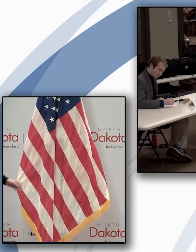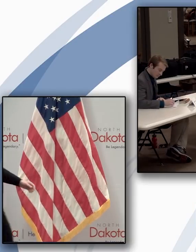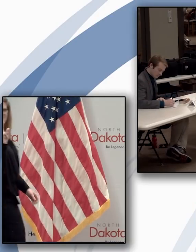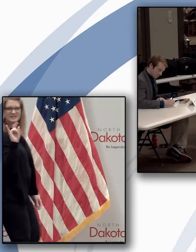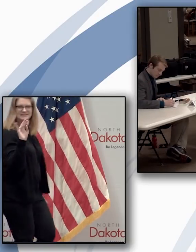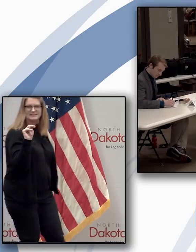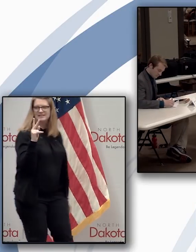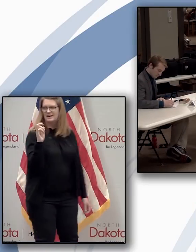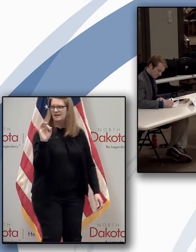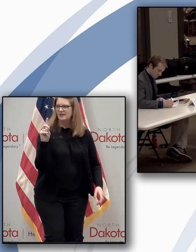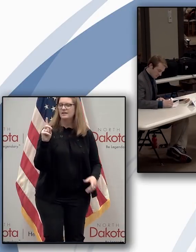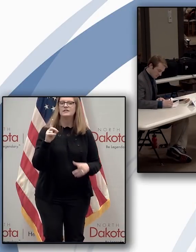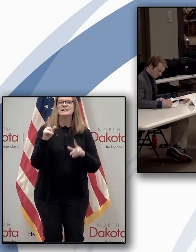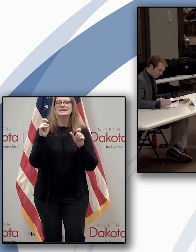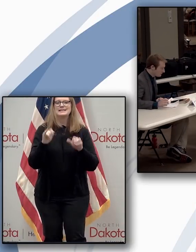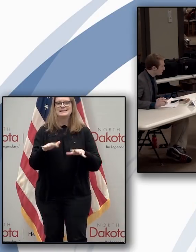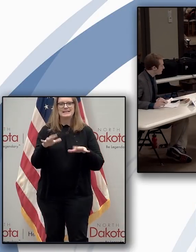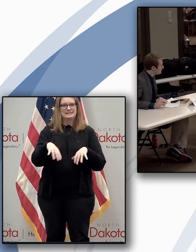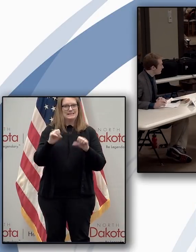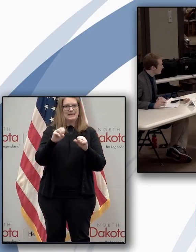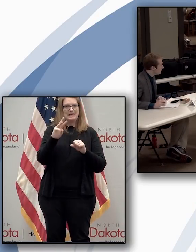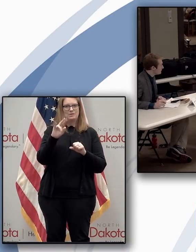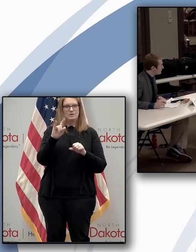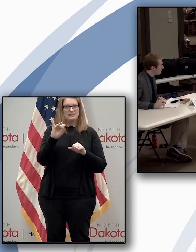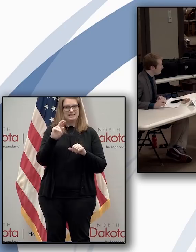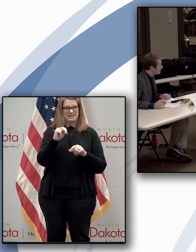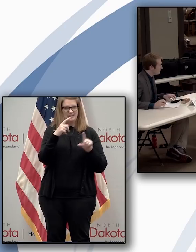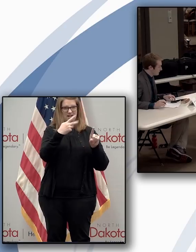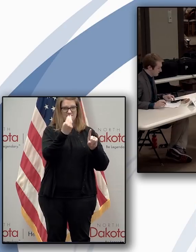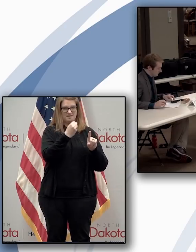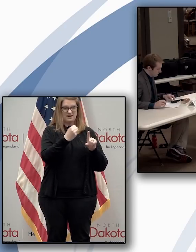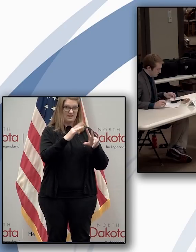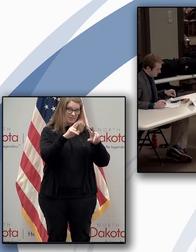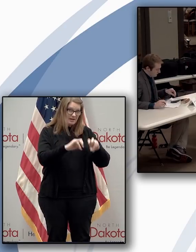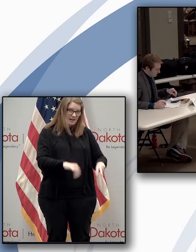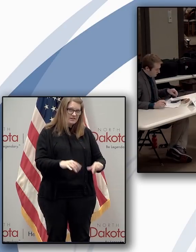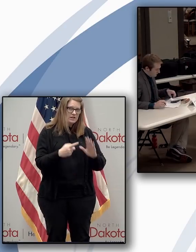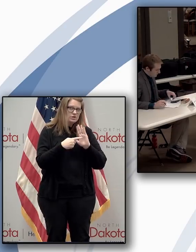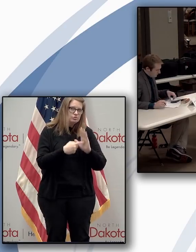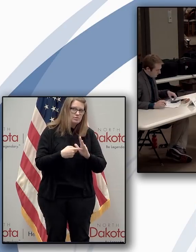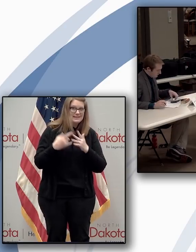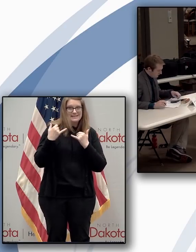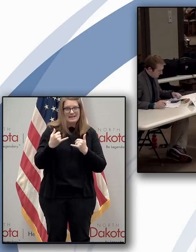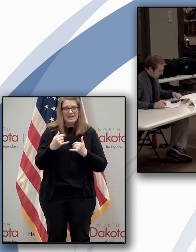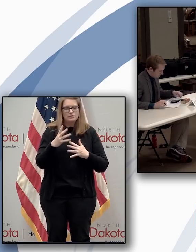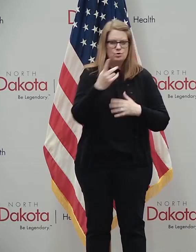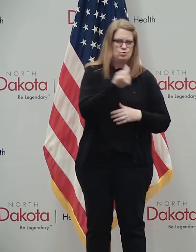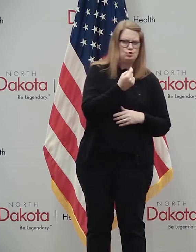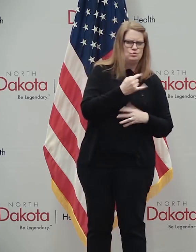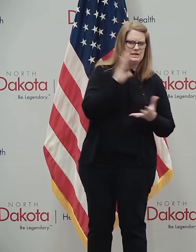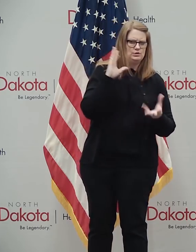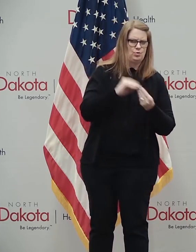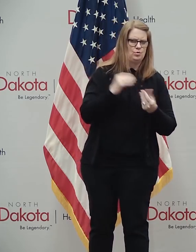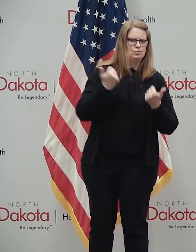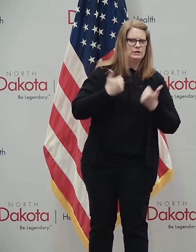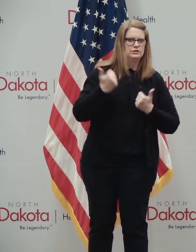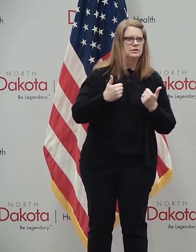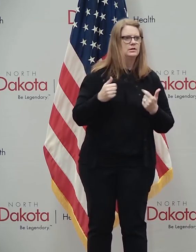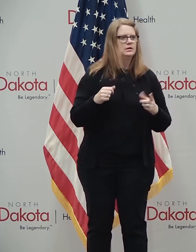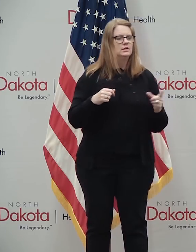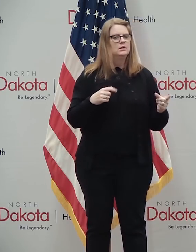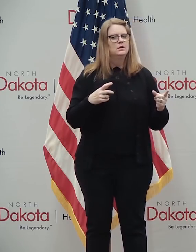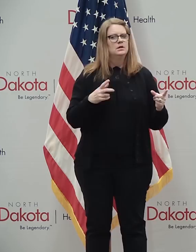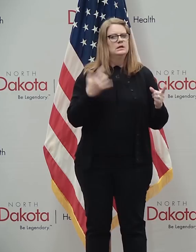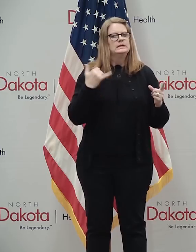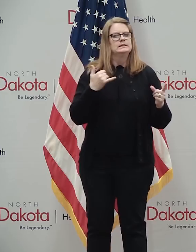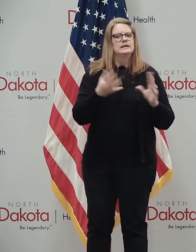the tests taken in Williston on Monday have been analyzed? Are they reflected in Tuesday's or today's totals? Well,